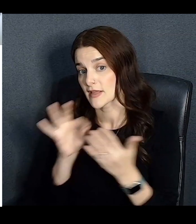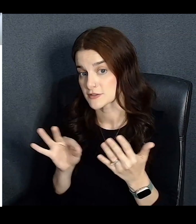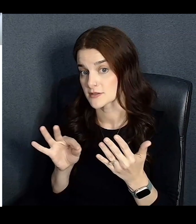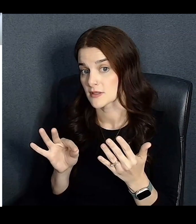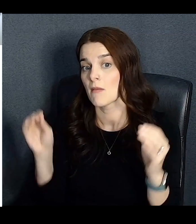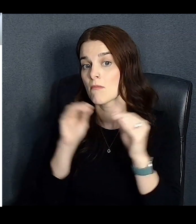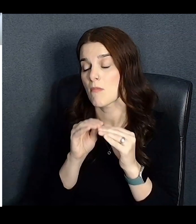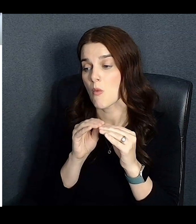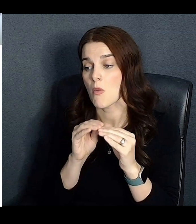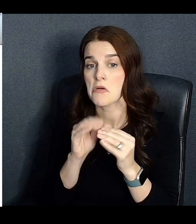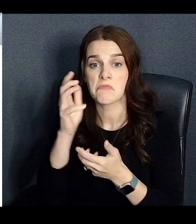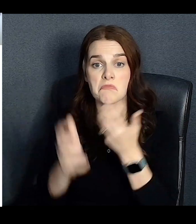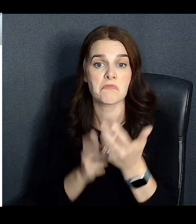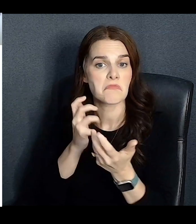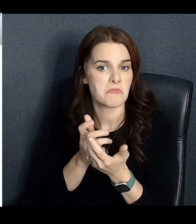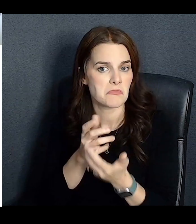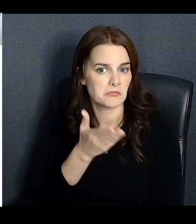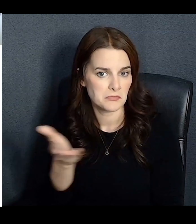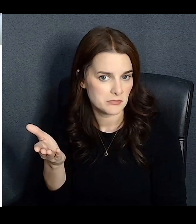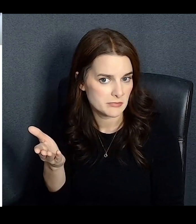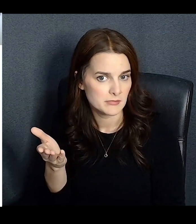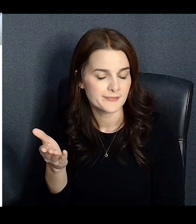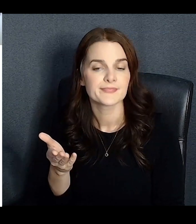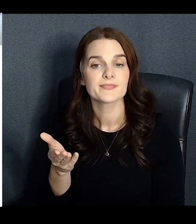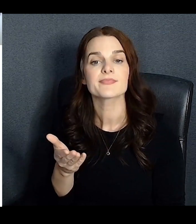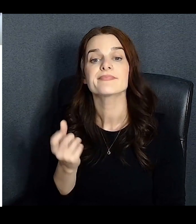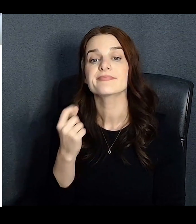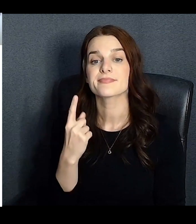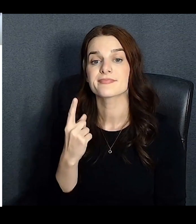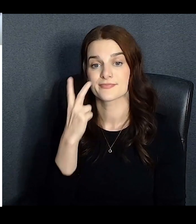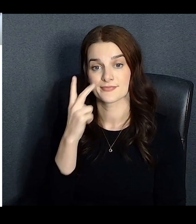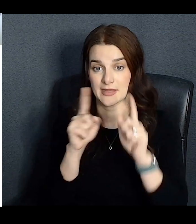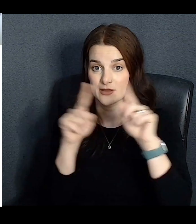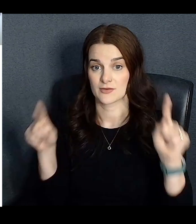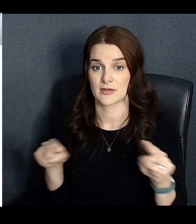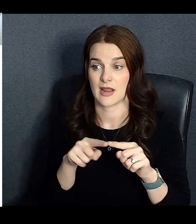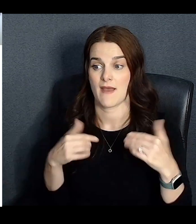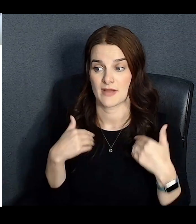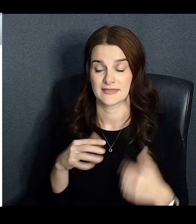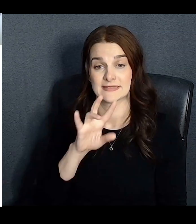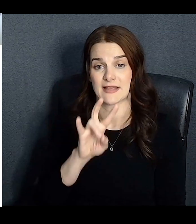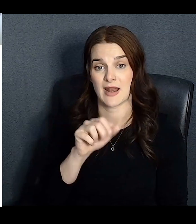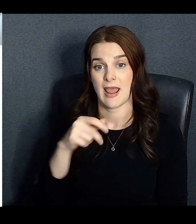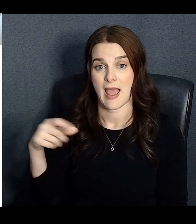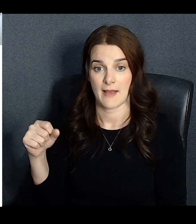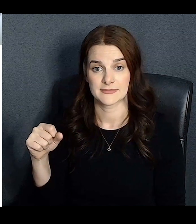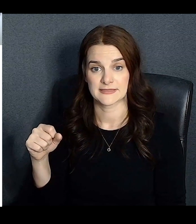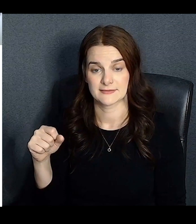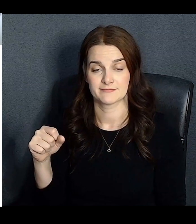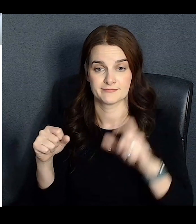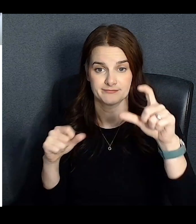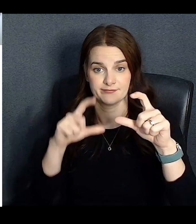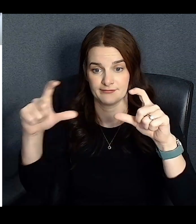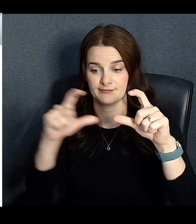core features that can be customized. So again, like as you see on the screen, we have 7 apps that are